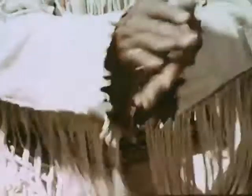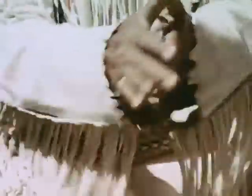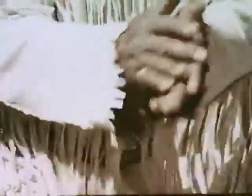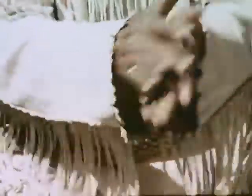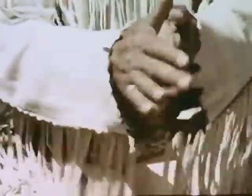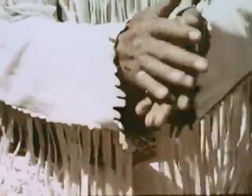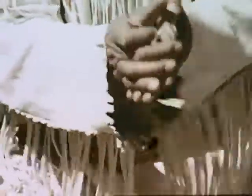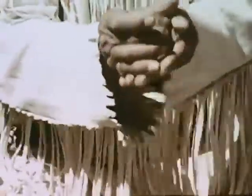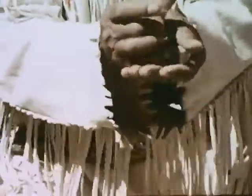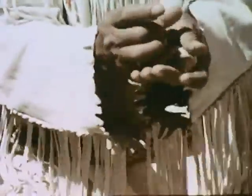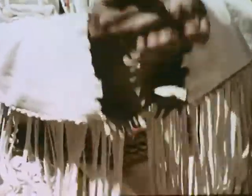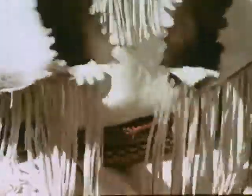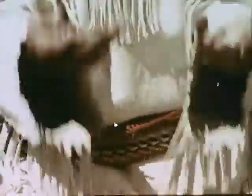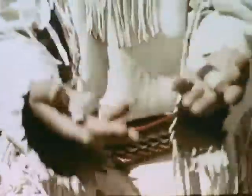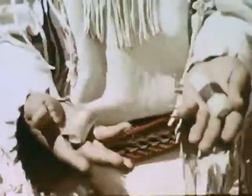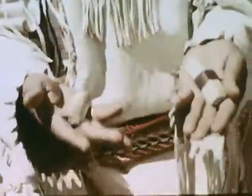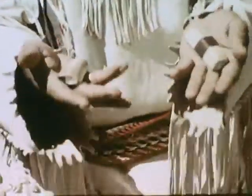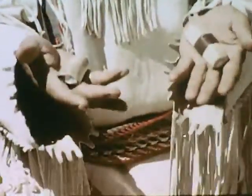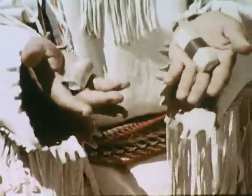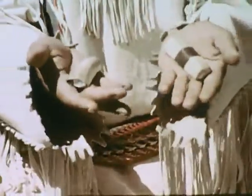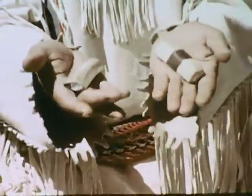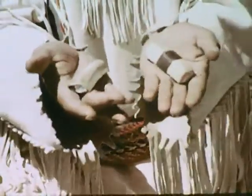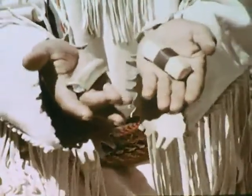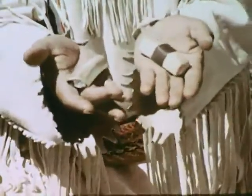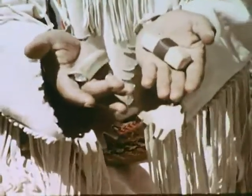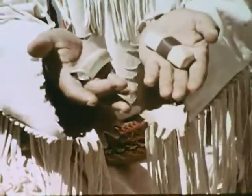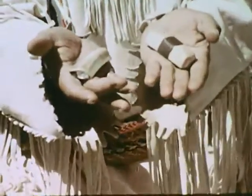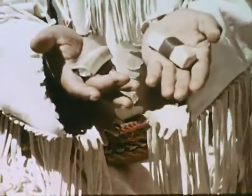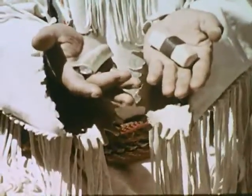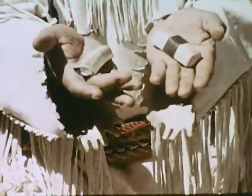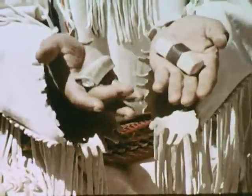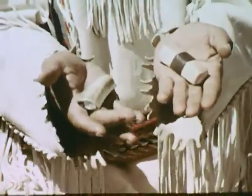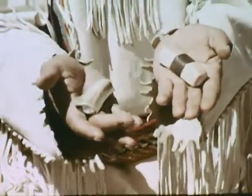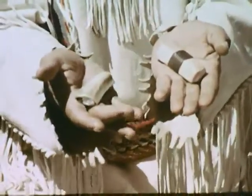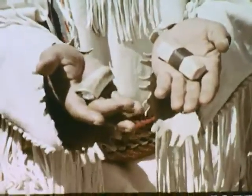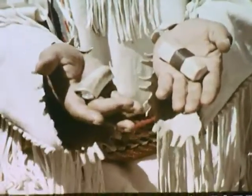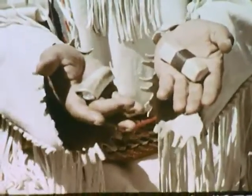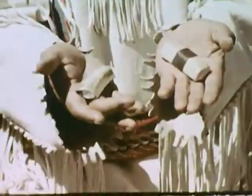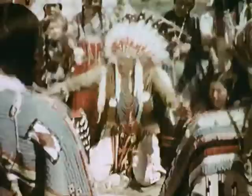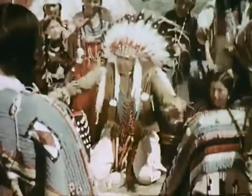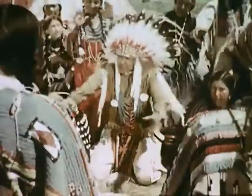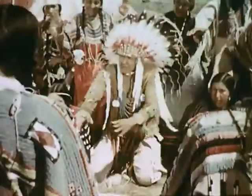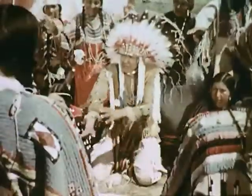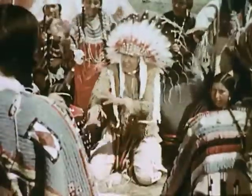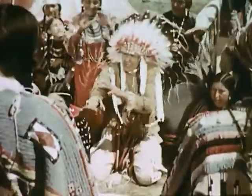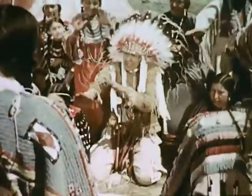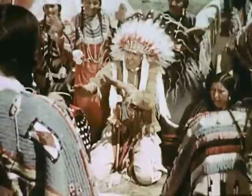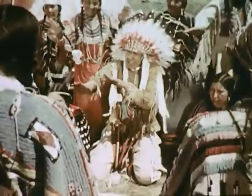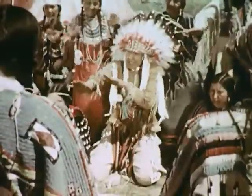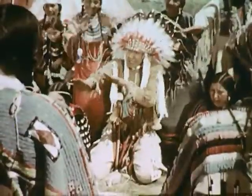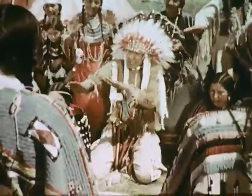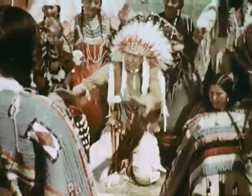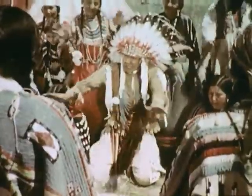They have two bones, one wrapped with colored yarn. The trick is to guess which hand holds the decorated one.